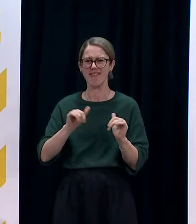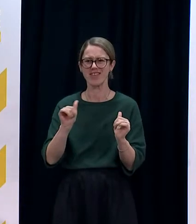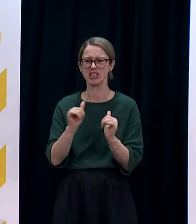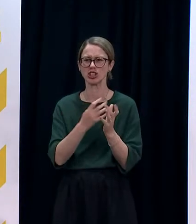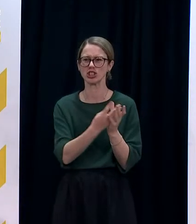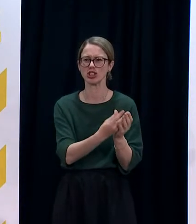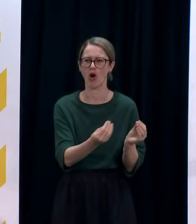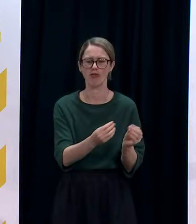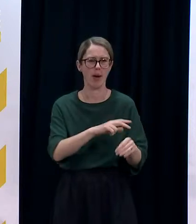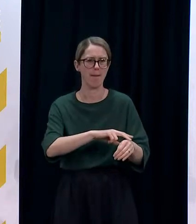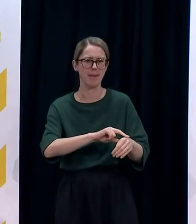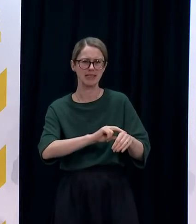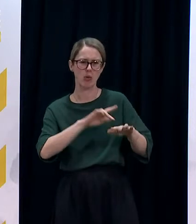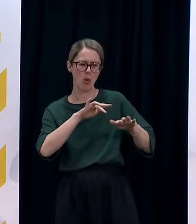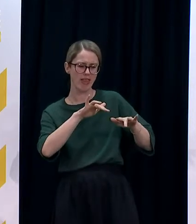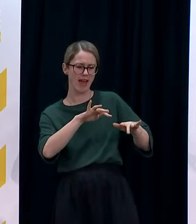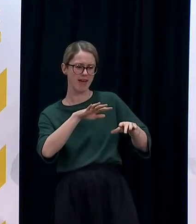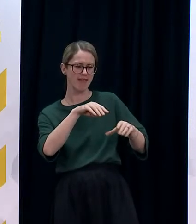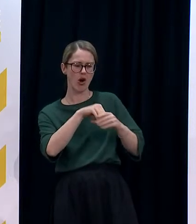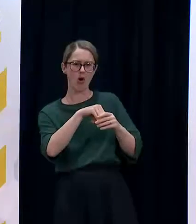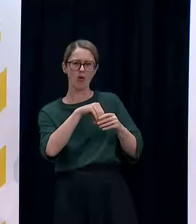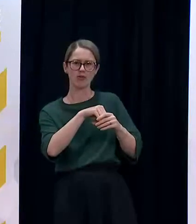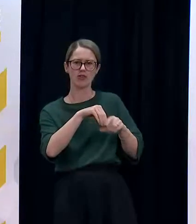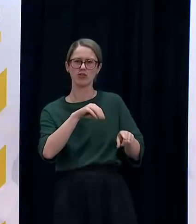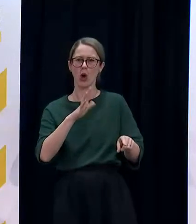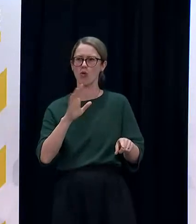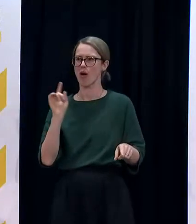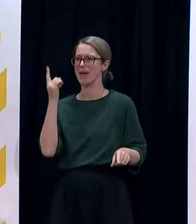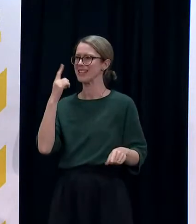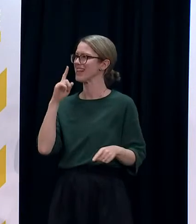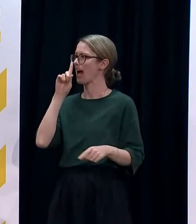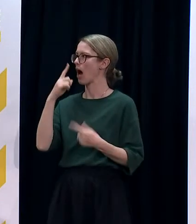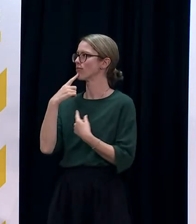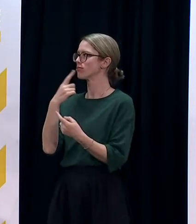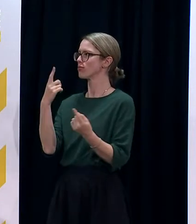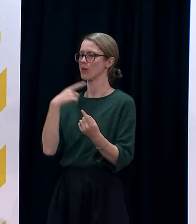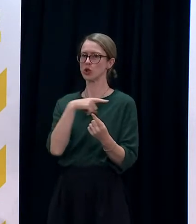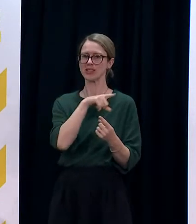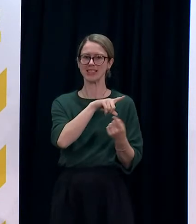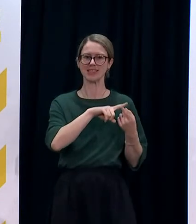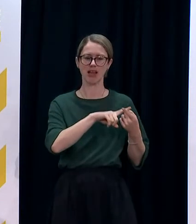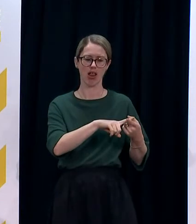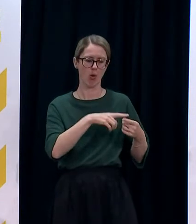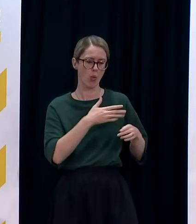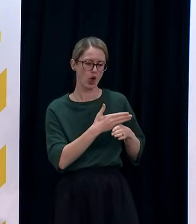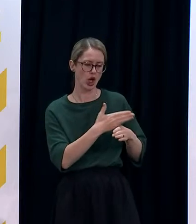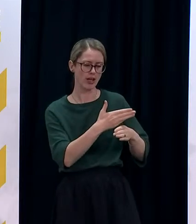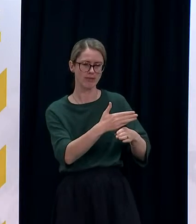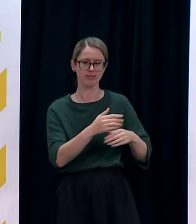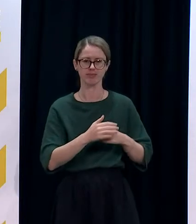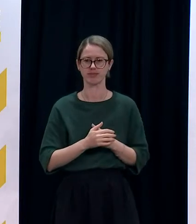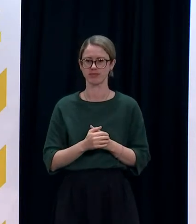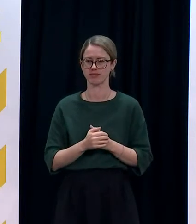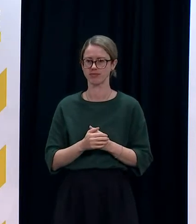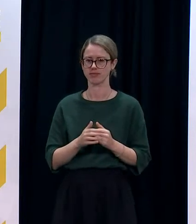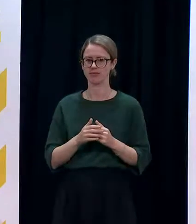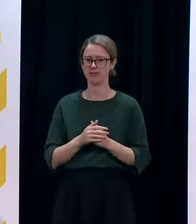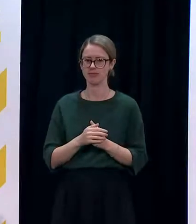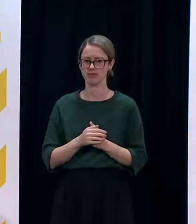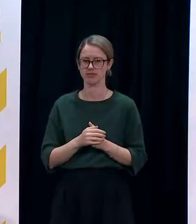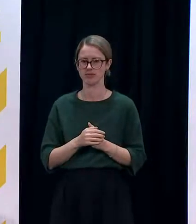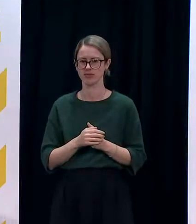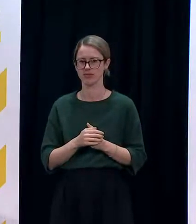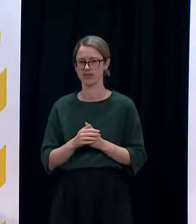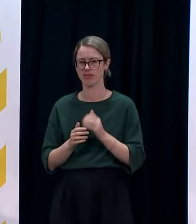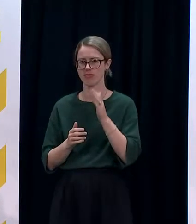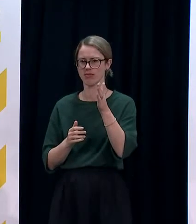the police were still involved in an active operation and we need to leave the police to do their job. As a comparison, Sorry, I'll come to Jess. As a